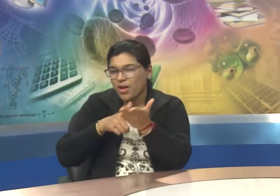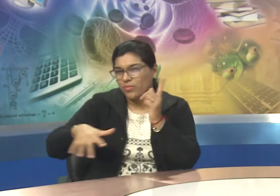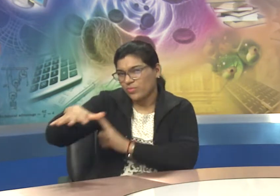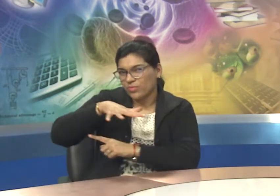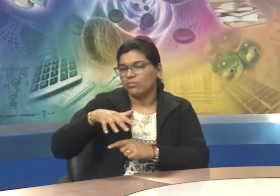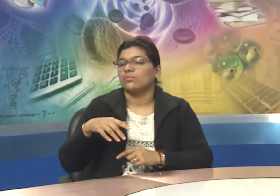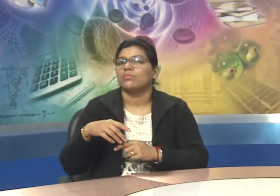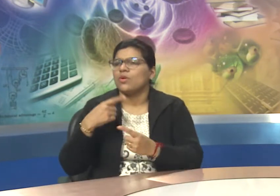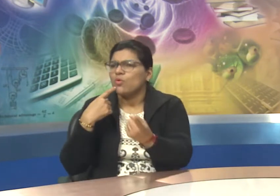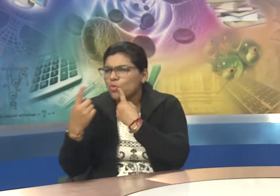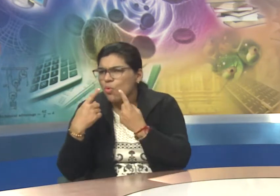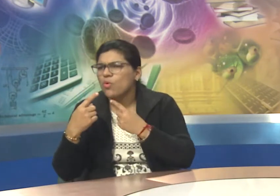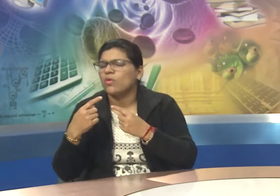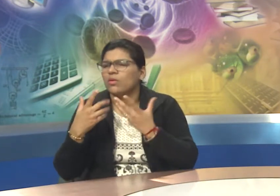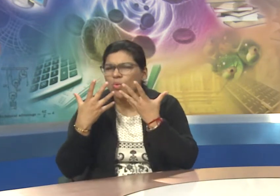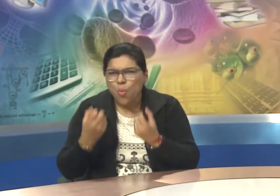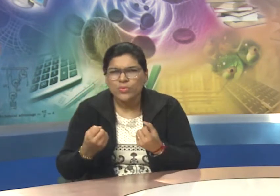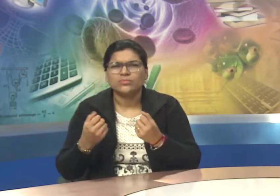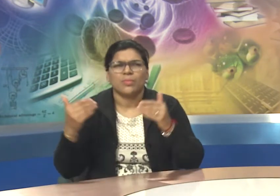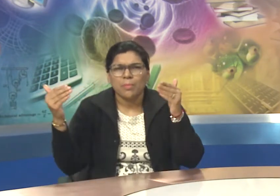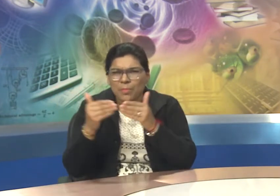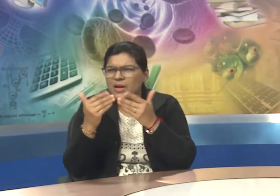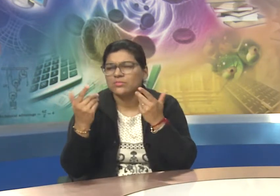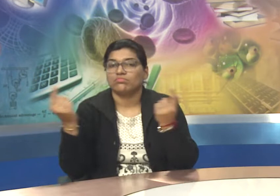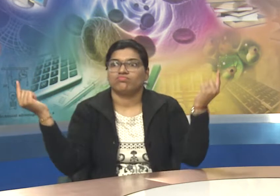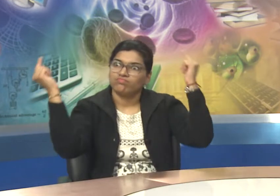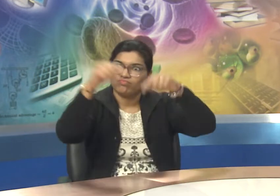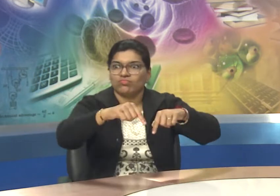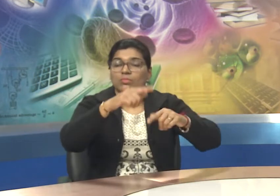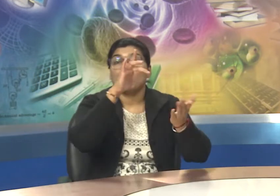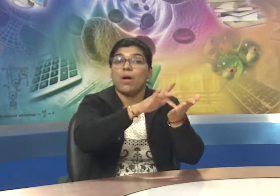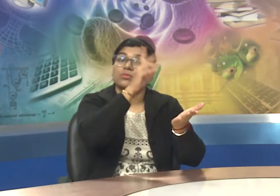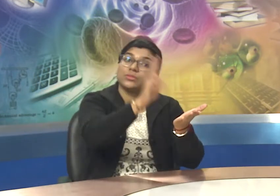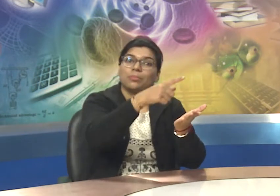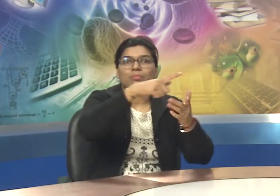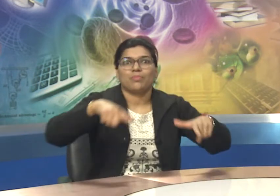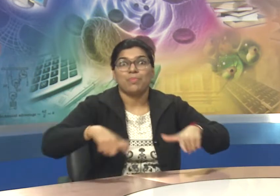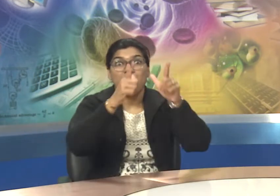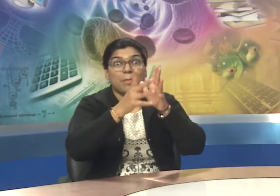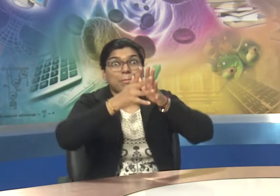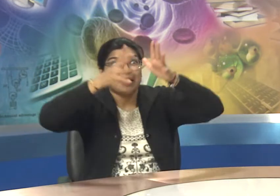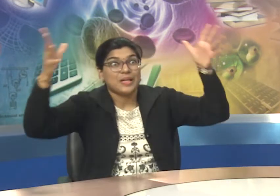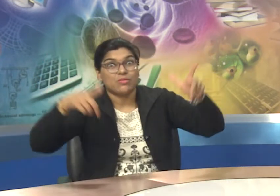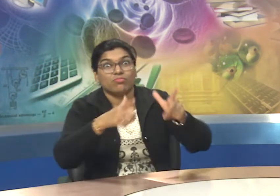Often, the tree is the railing point for the village,